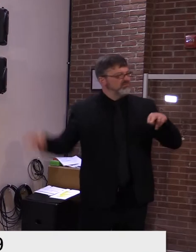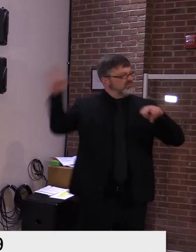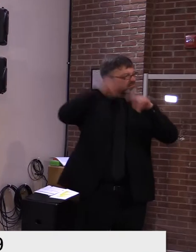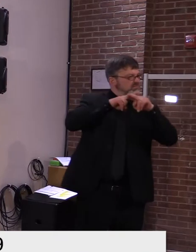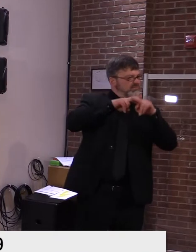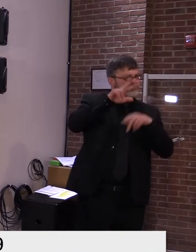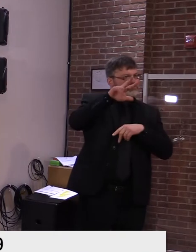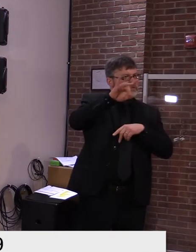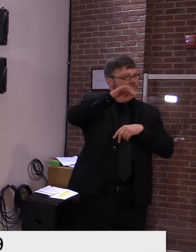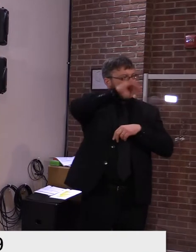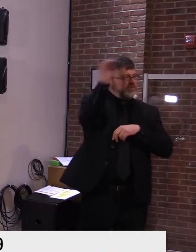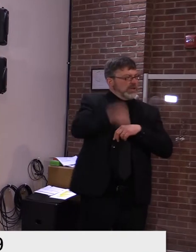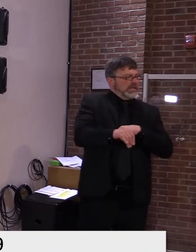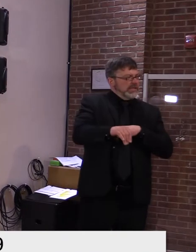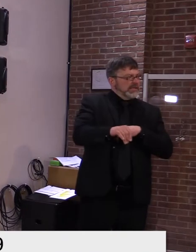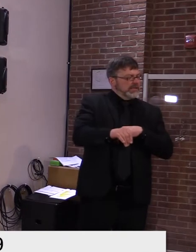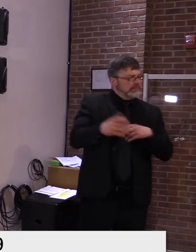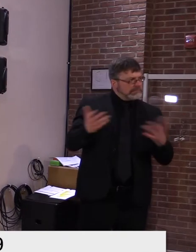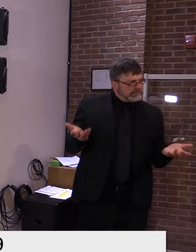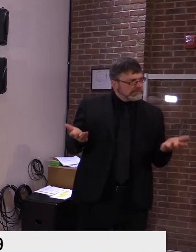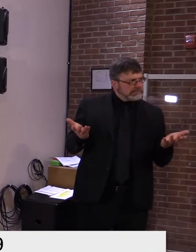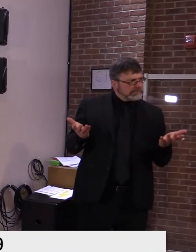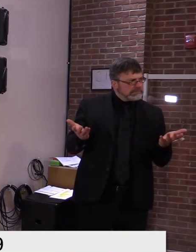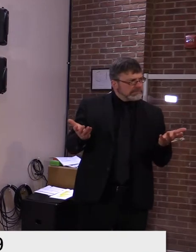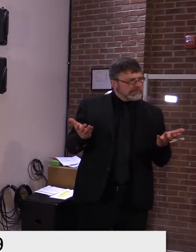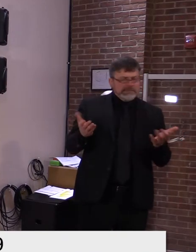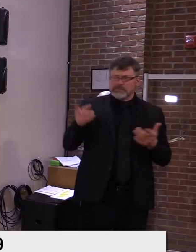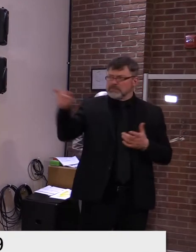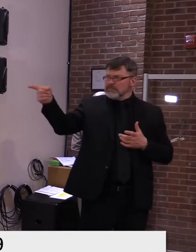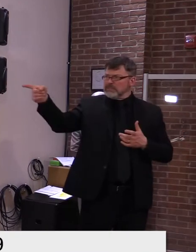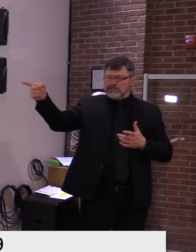what's driving this? Dr. Levine.